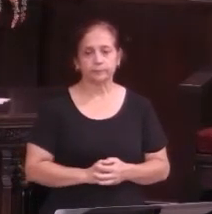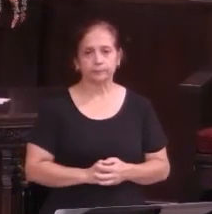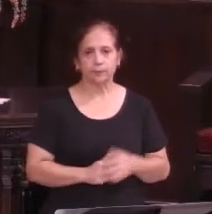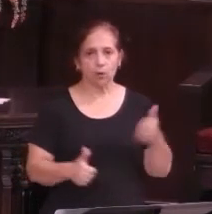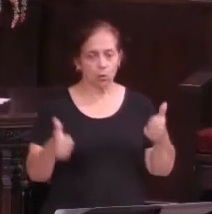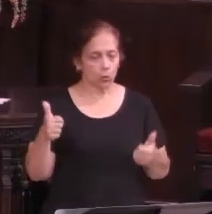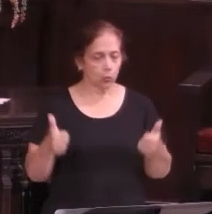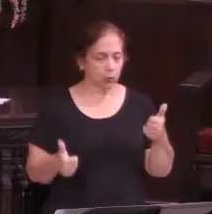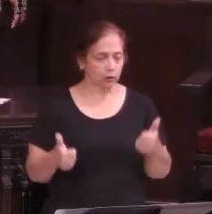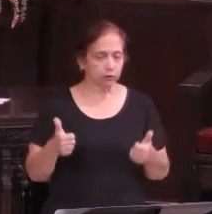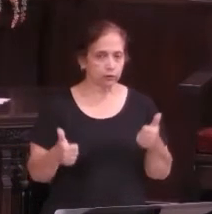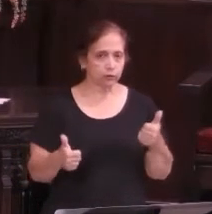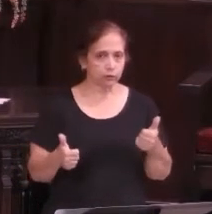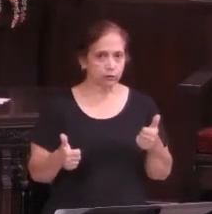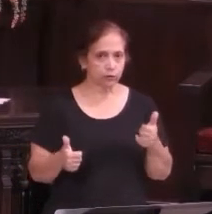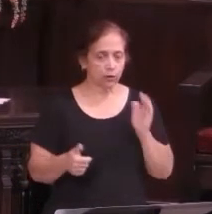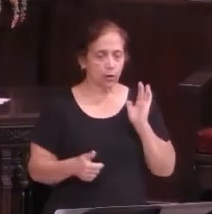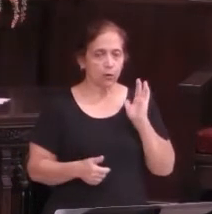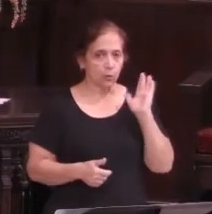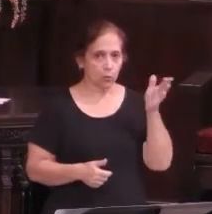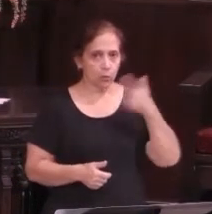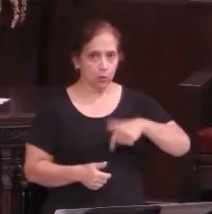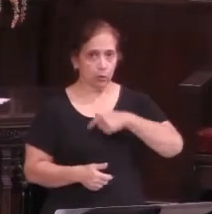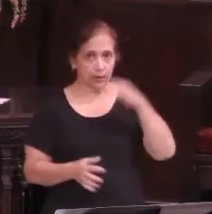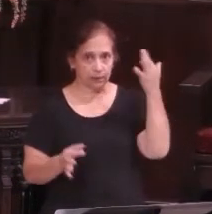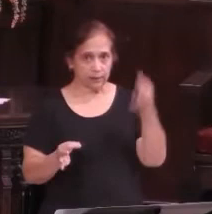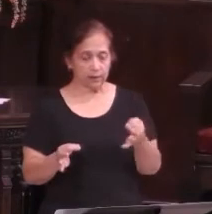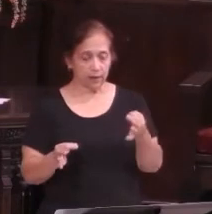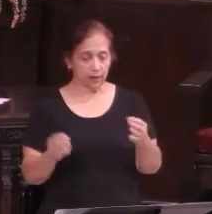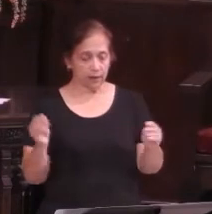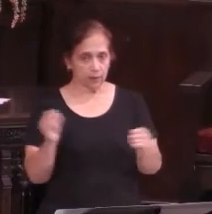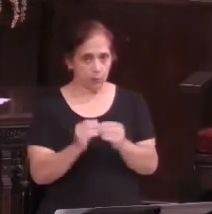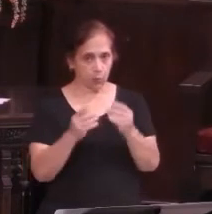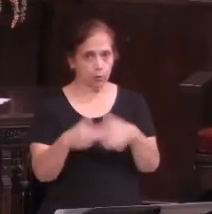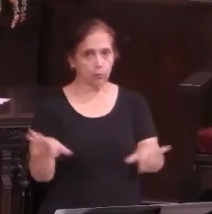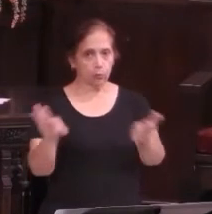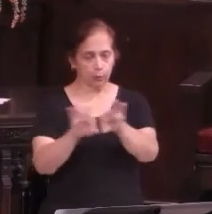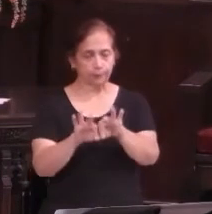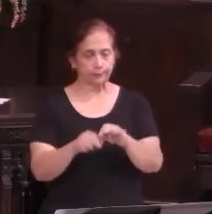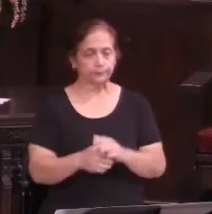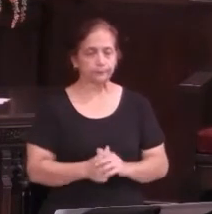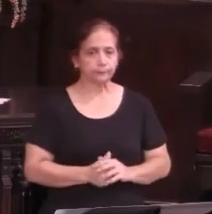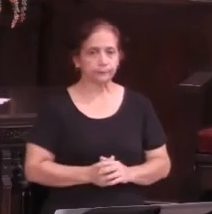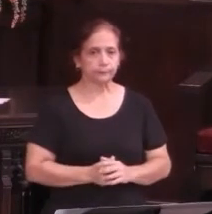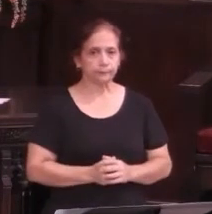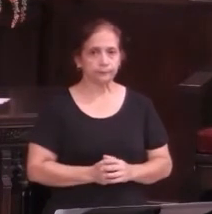which one will we decide is most important?